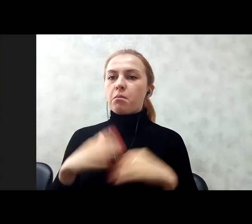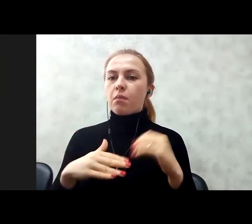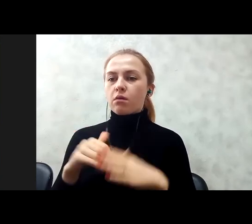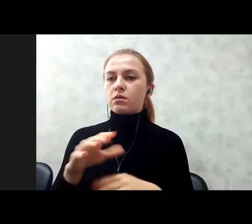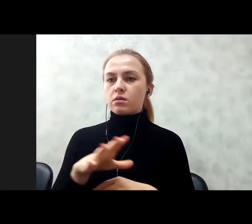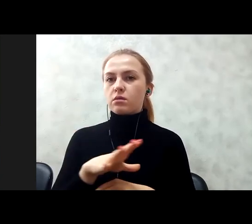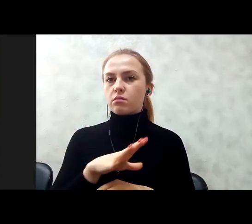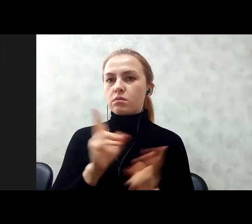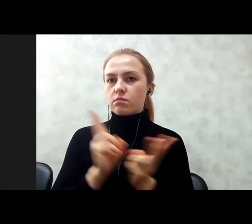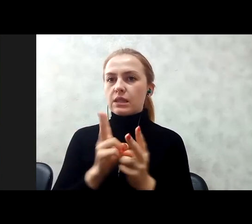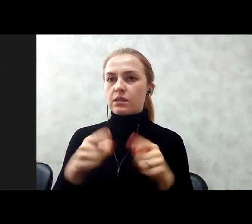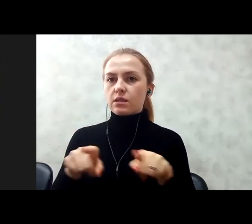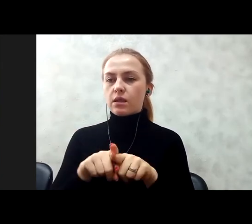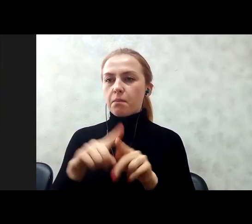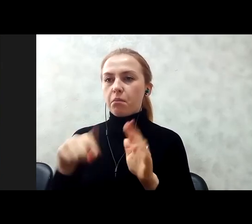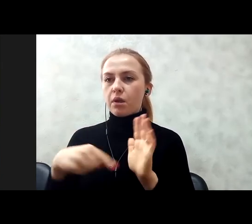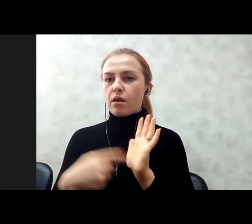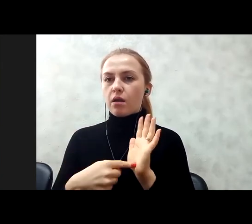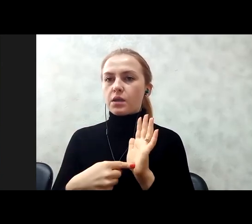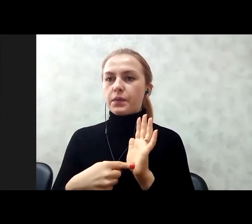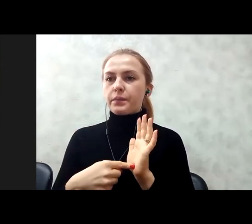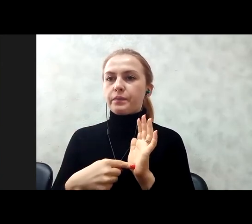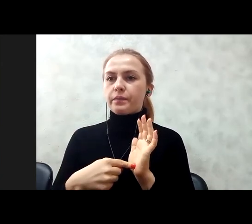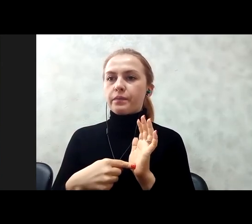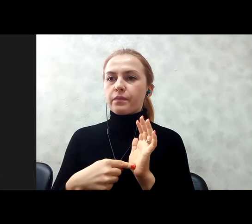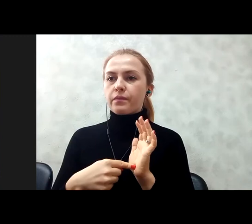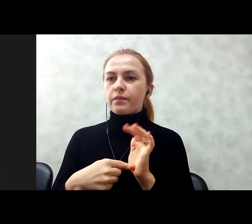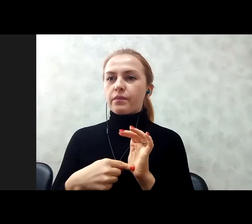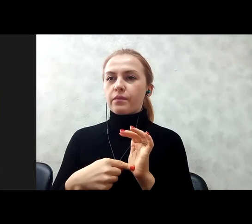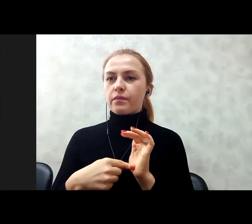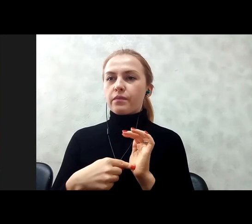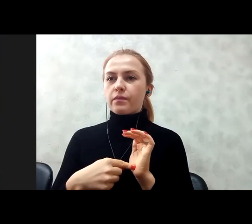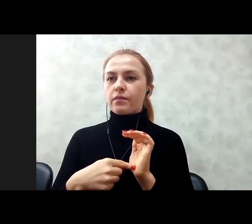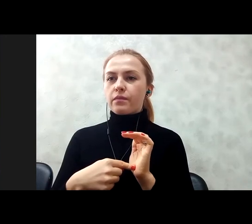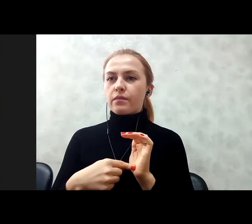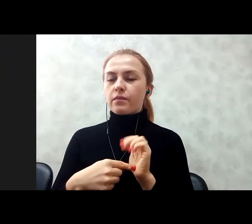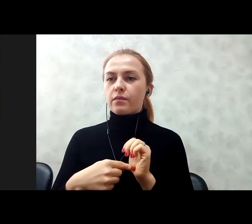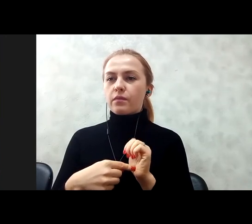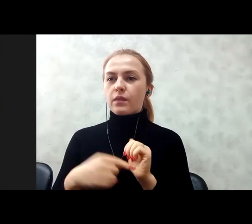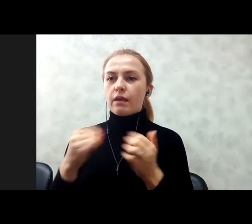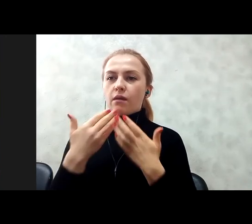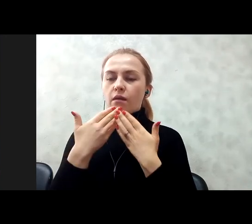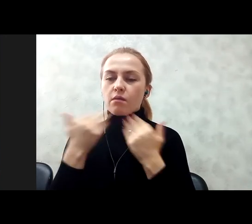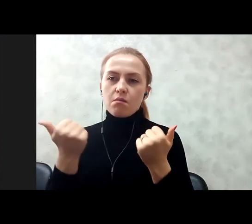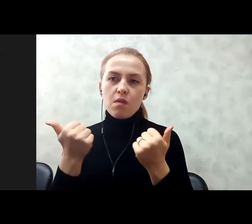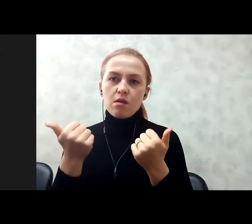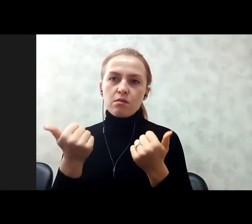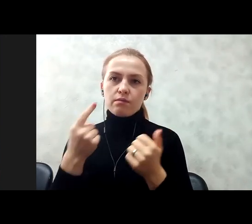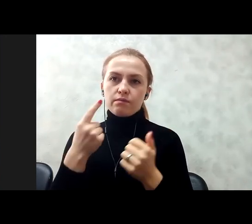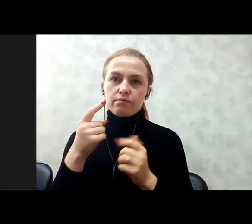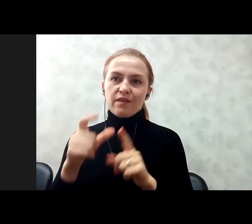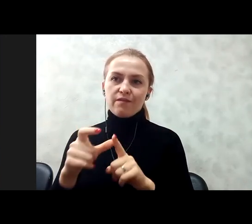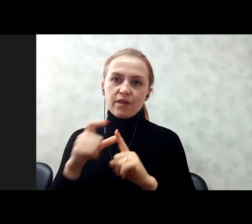opportunity for the citizens to use their passports electronically on the DIA